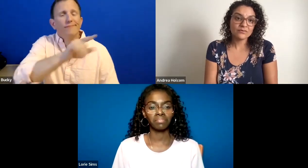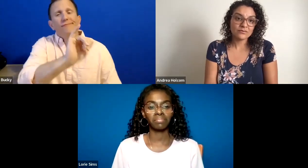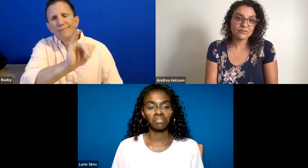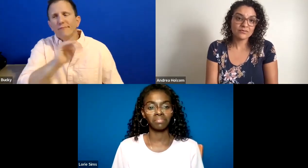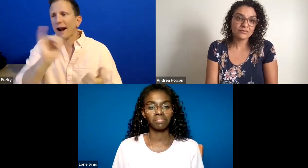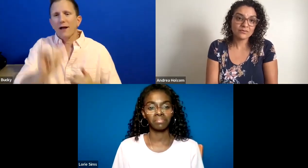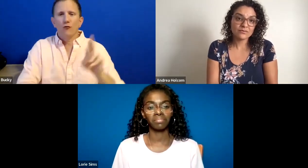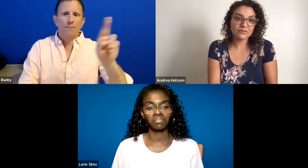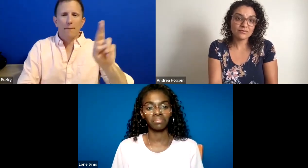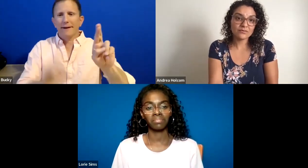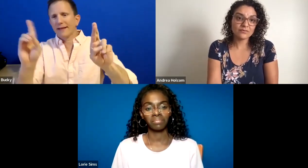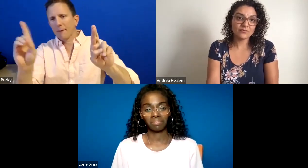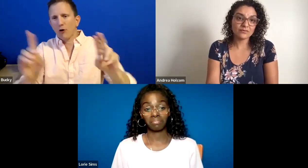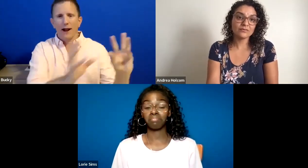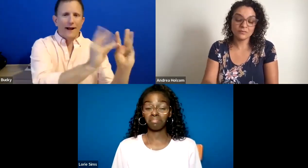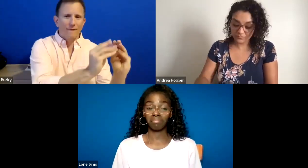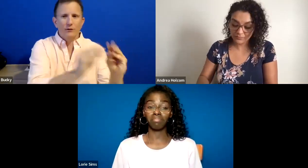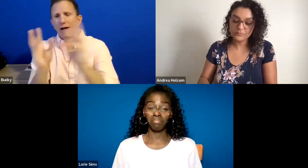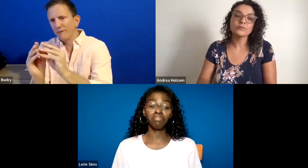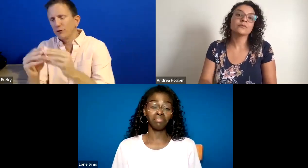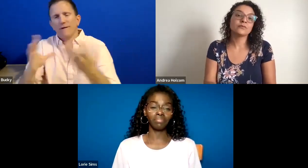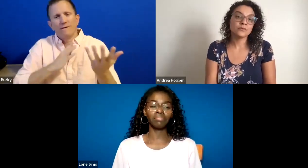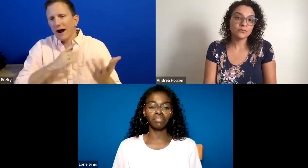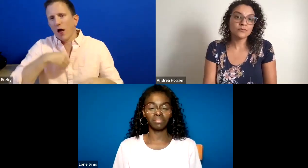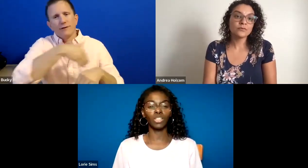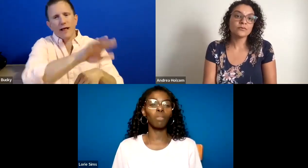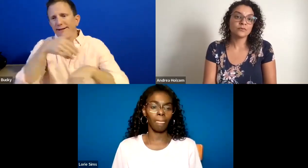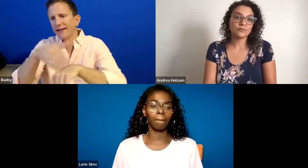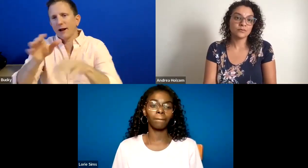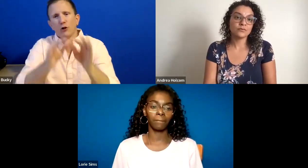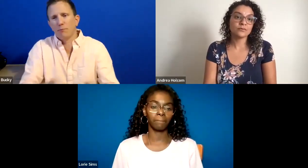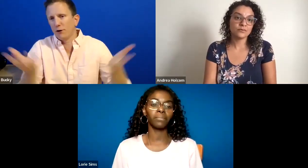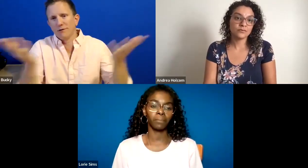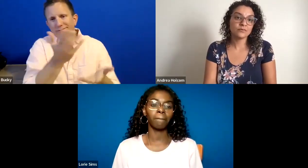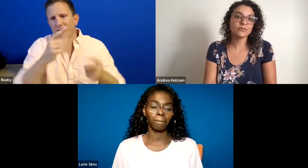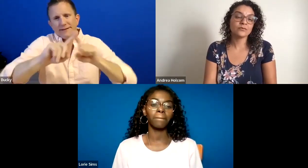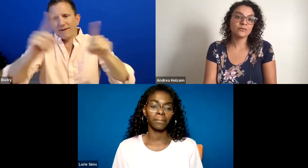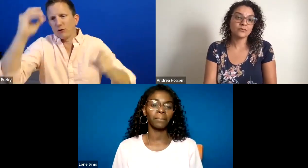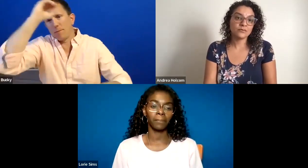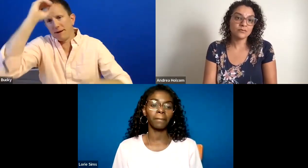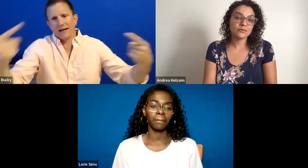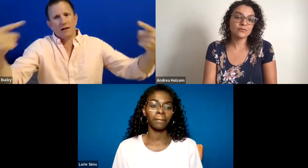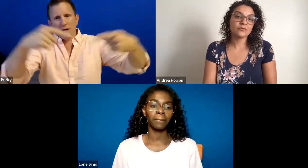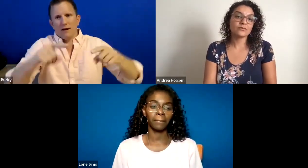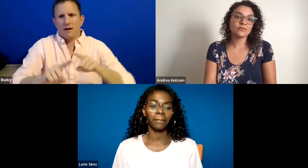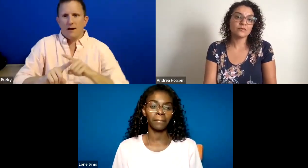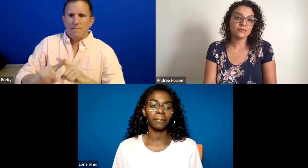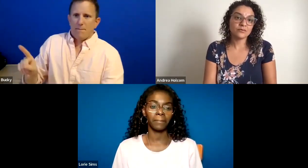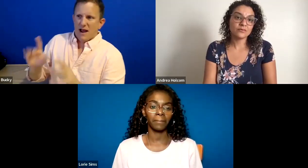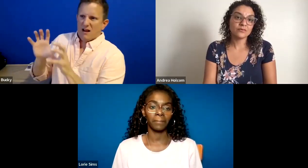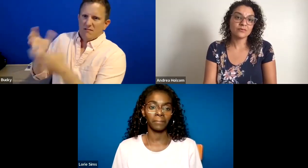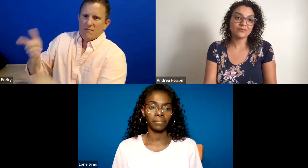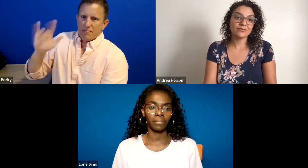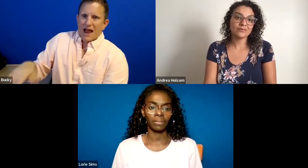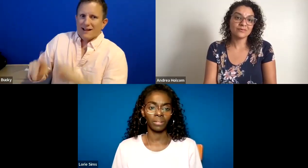body of individuals that are doing things like that. So, you know, we have obviously Republicans and Democrats who have their own meetings, and we send interpreters,